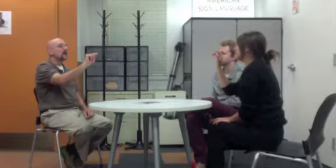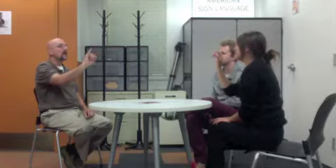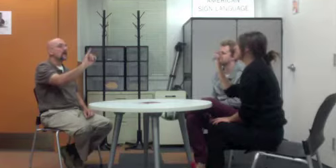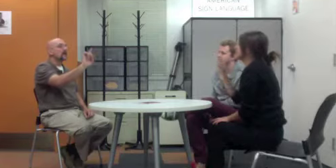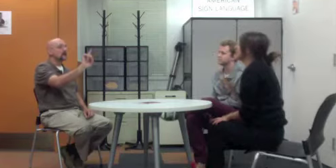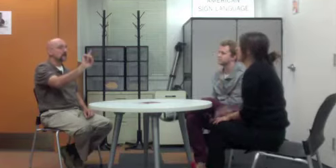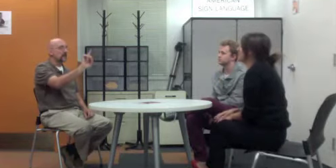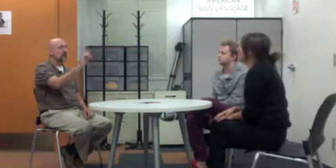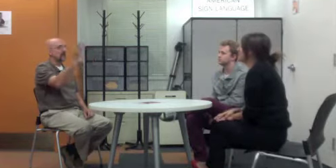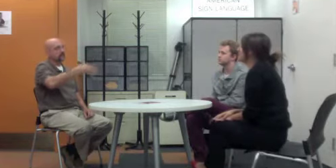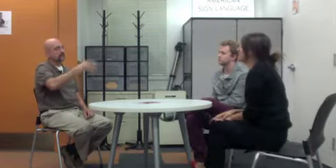at MTID,